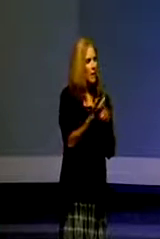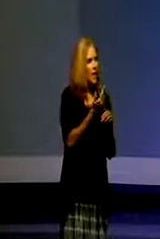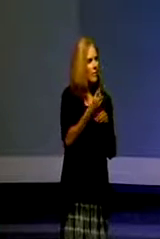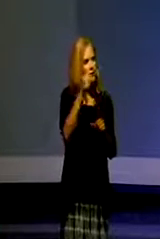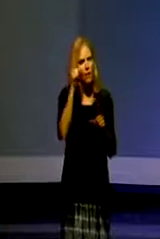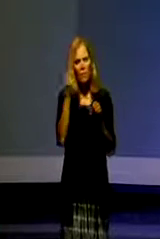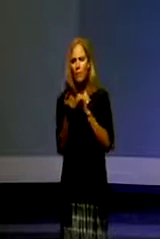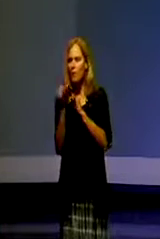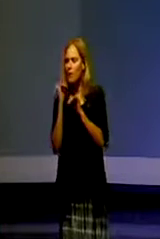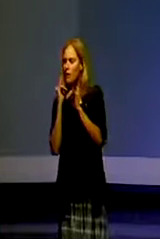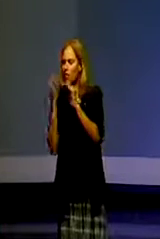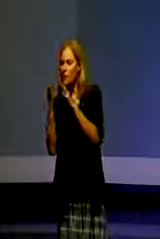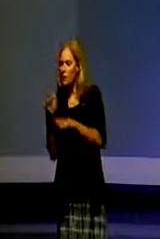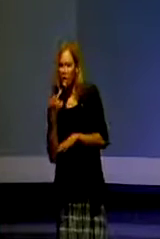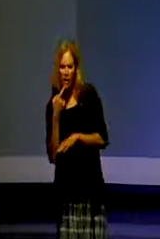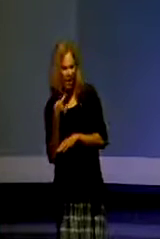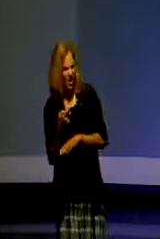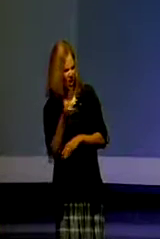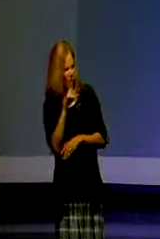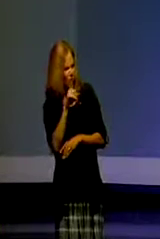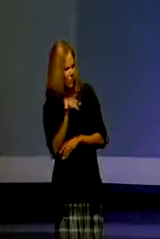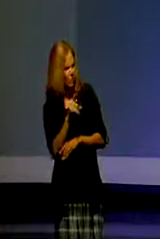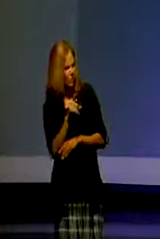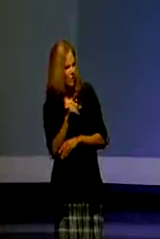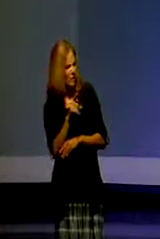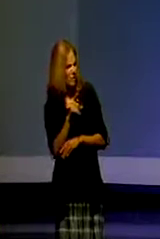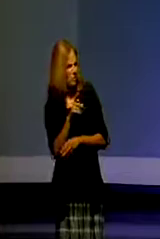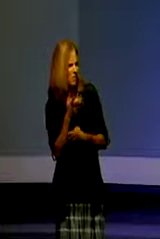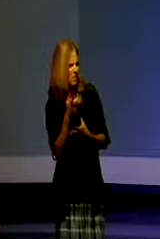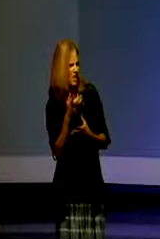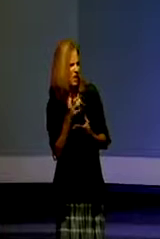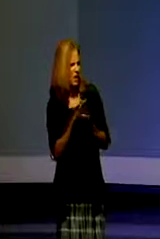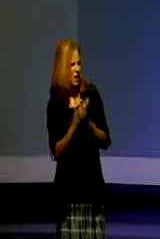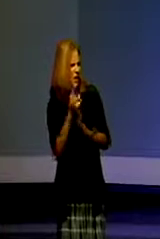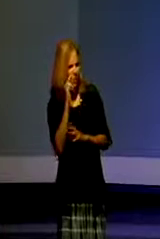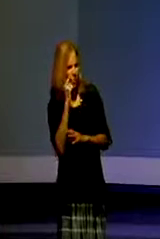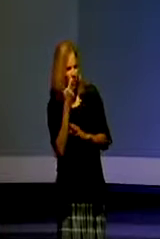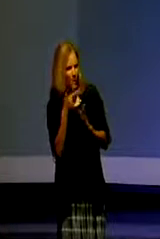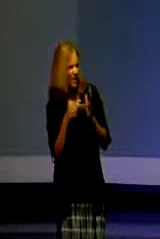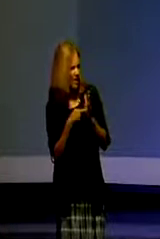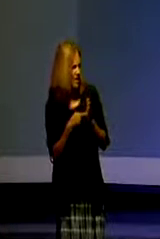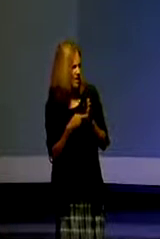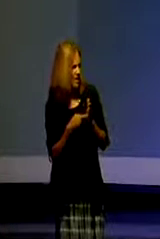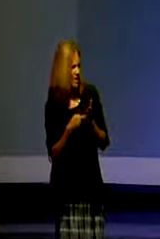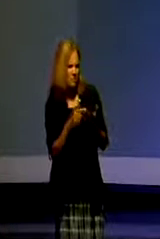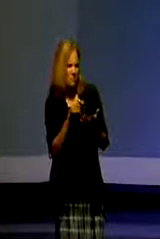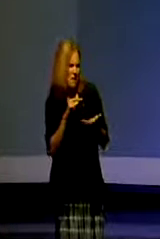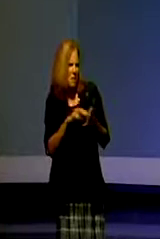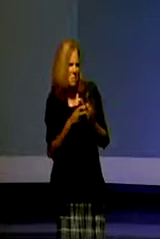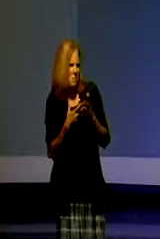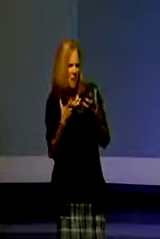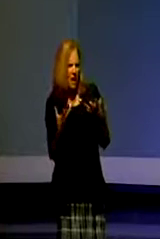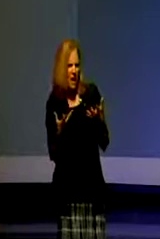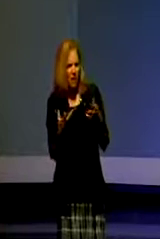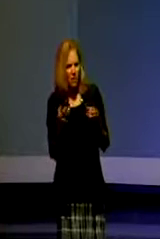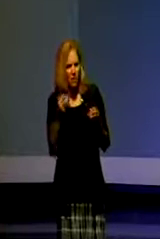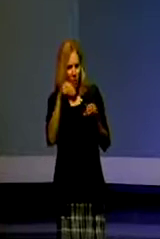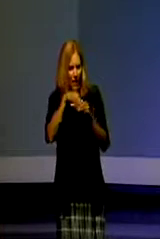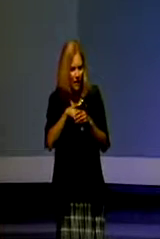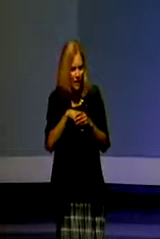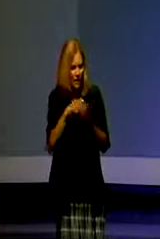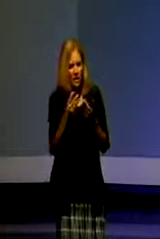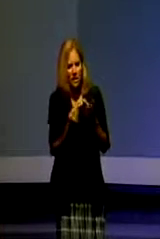remember the interviewer saying, you must kind of get just bored of this. It must really not mean much to you, the planting